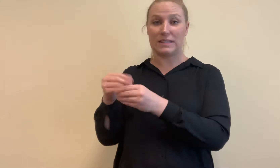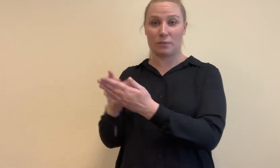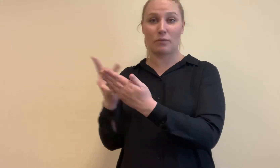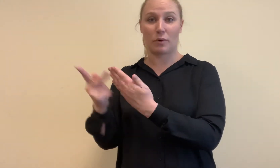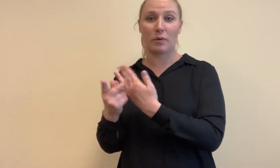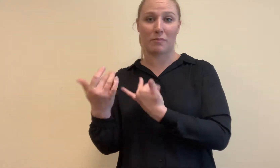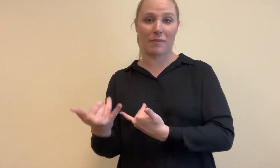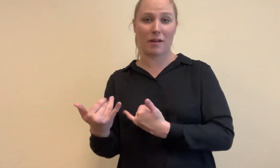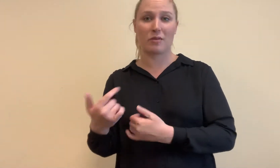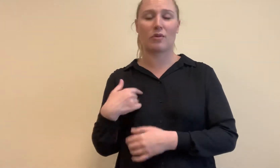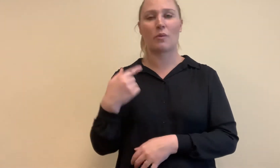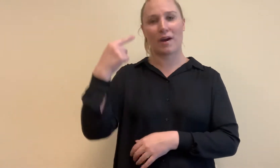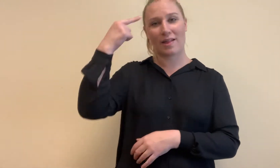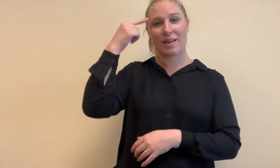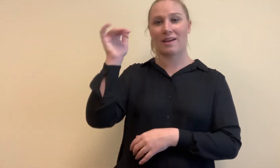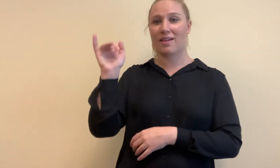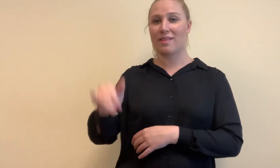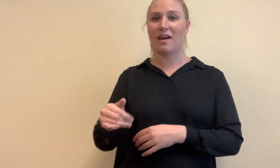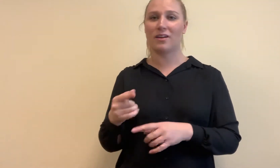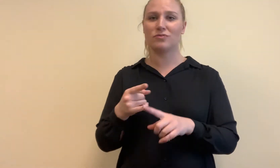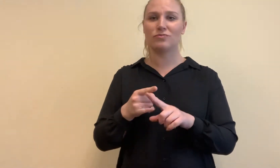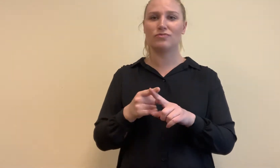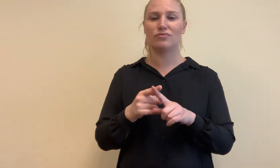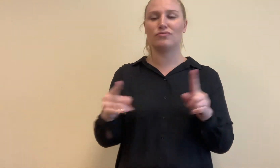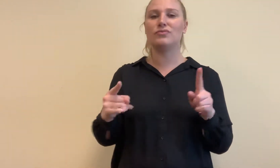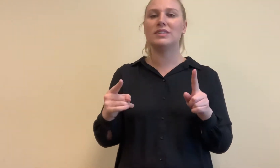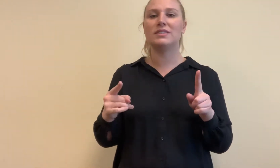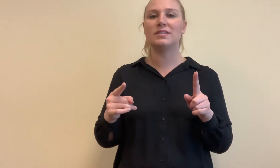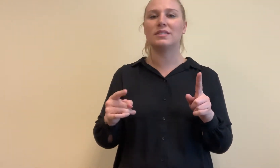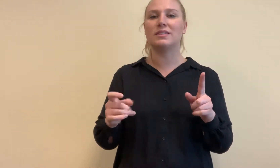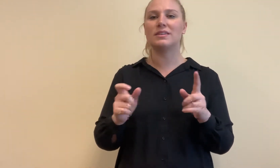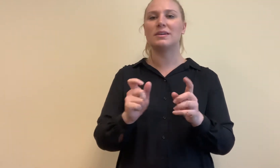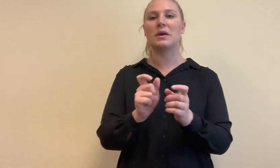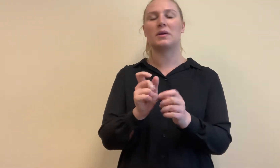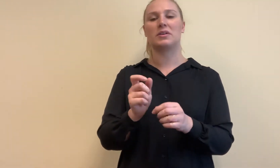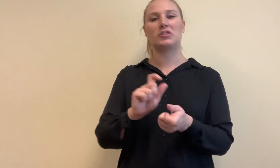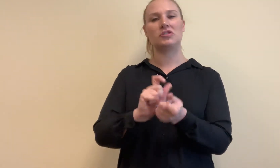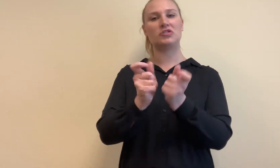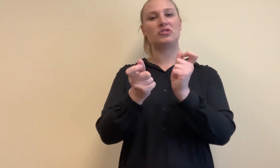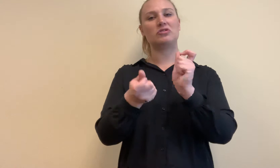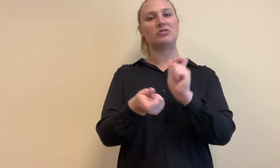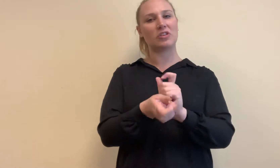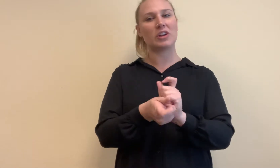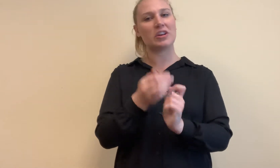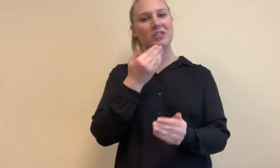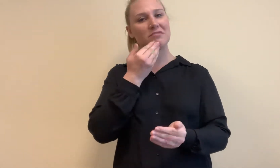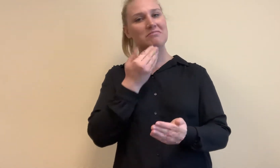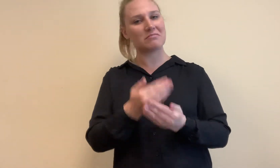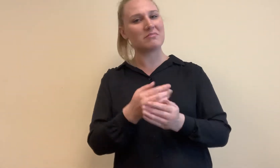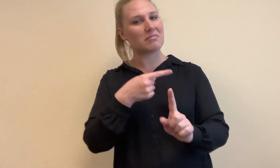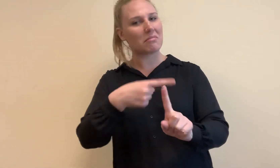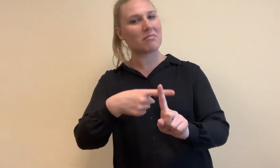there is we're really making a difference, again, for young people to have more teachers in our schools, because there's